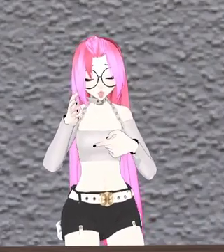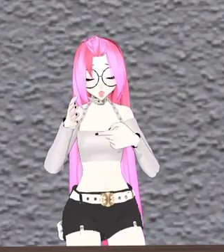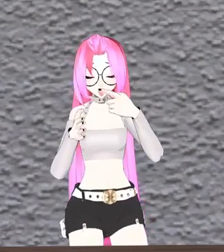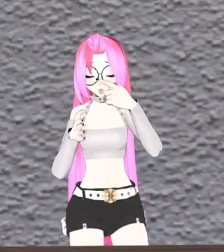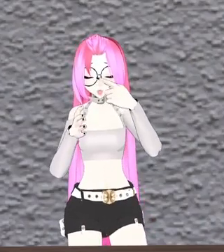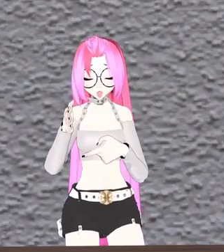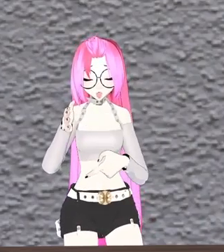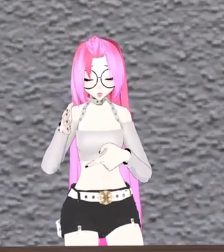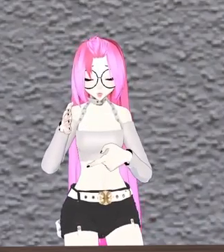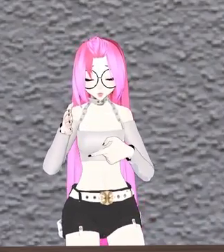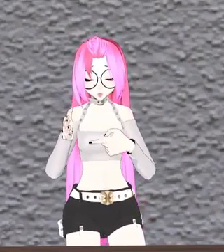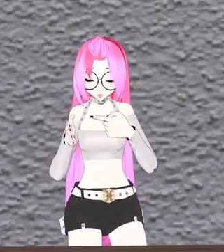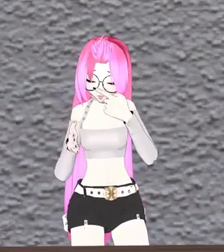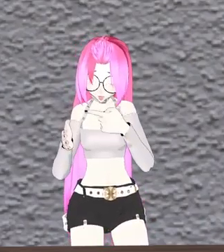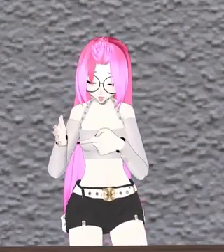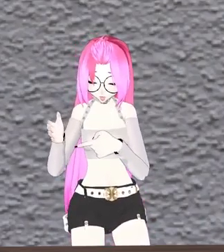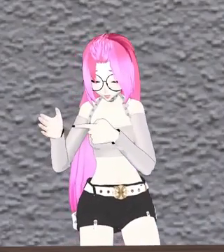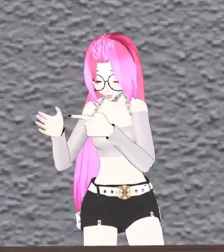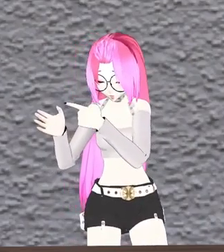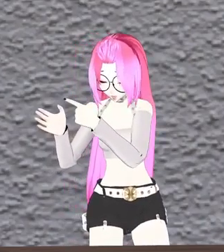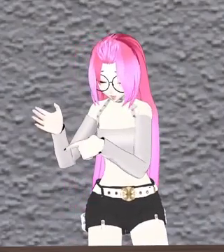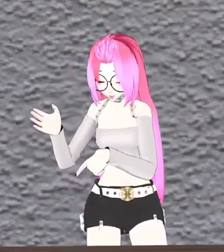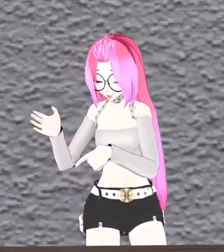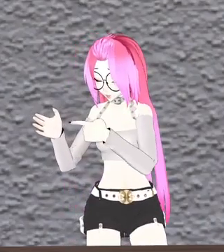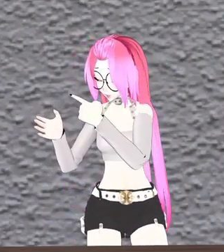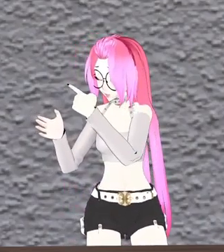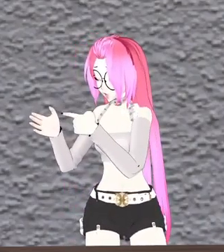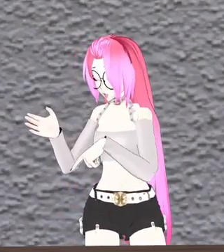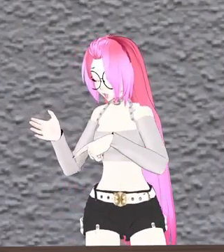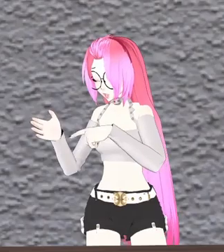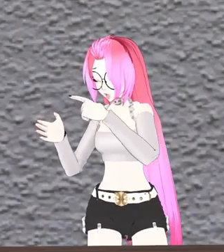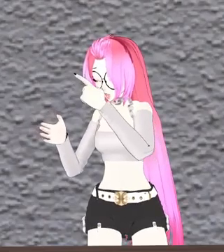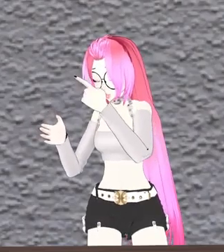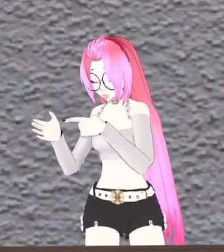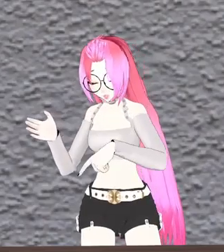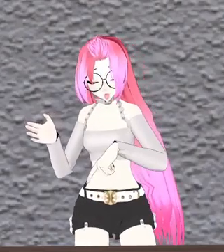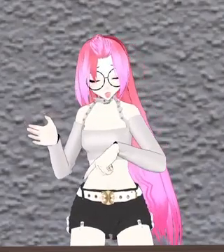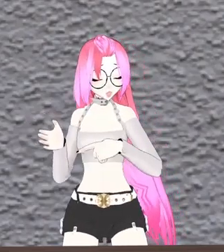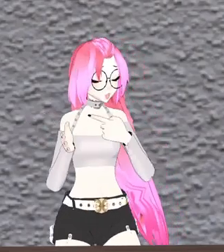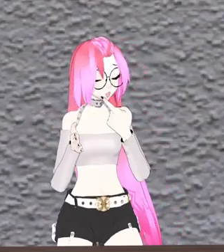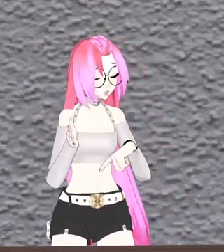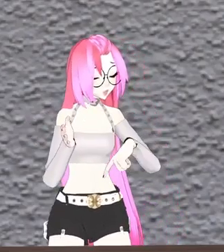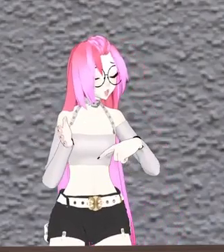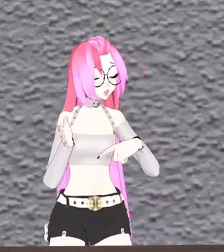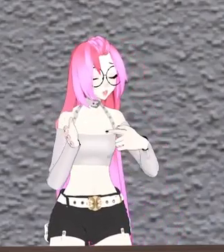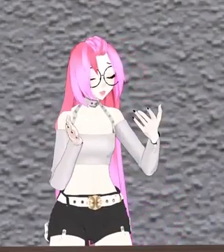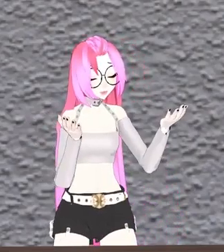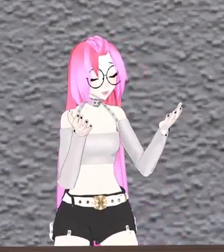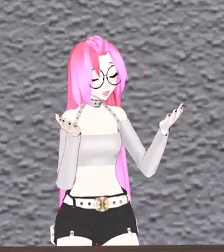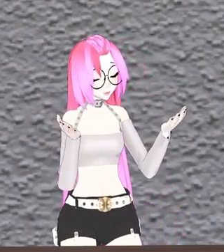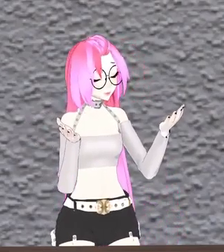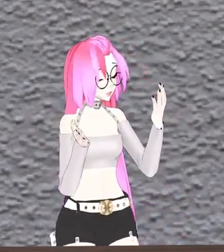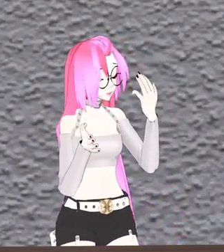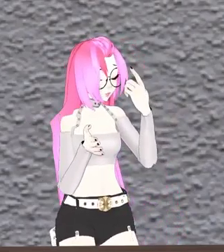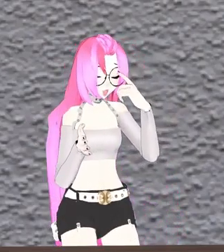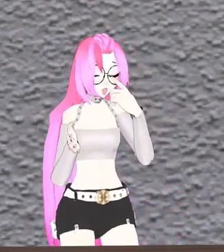kind of like cutting your other hand like that. What? What? Like slice. What? What? Huh? You could